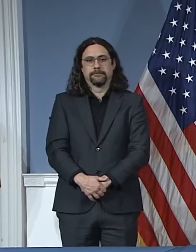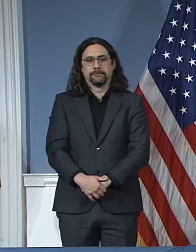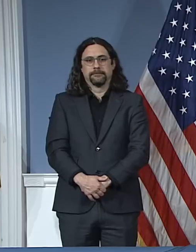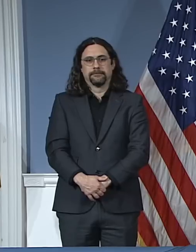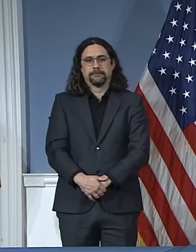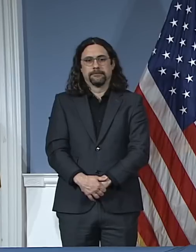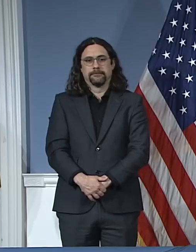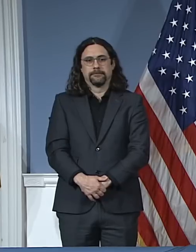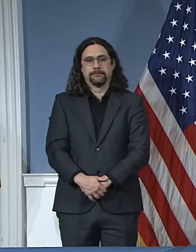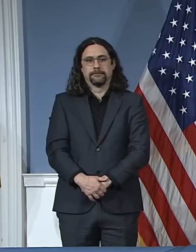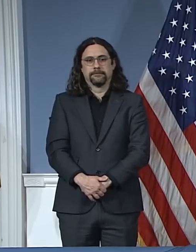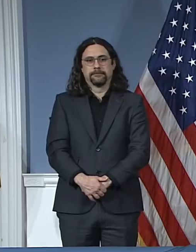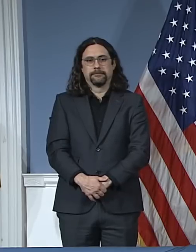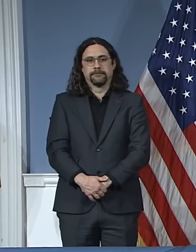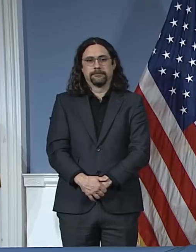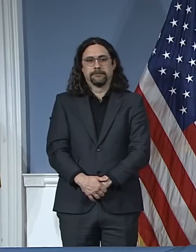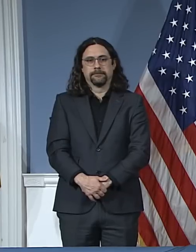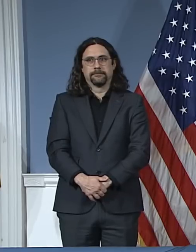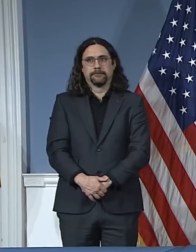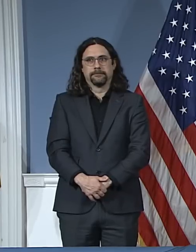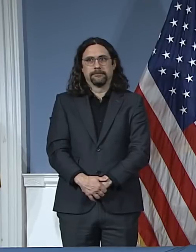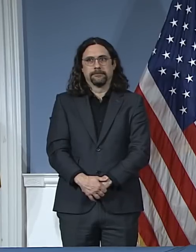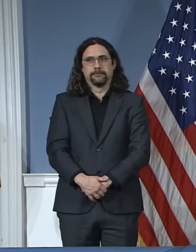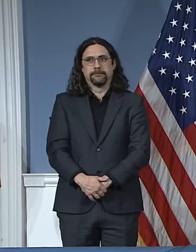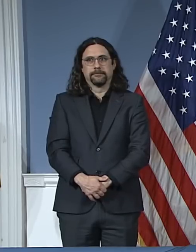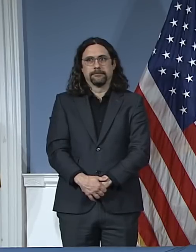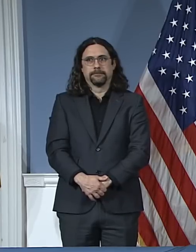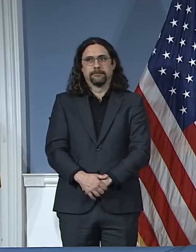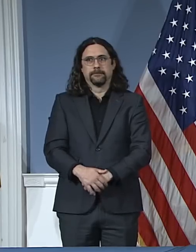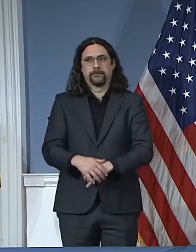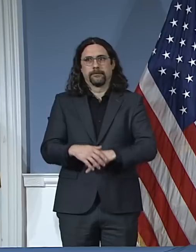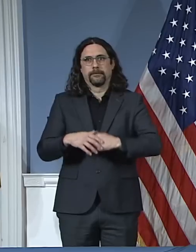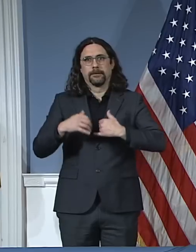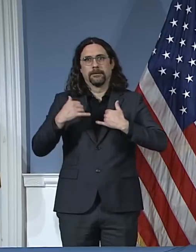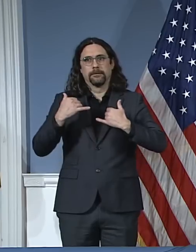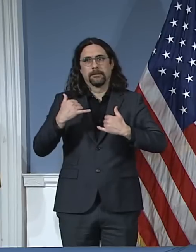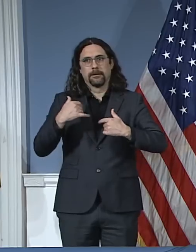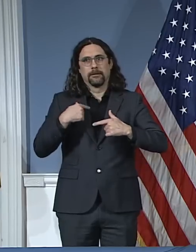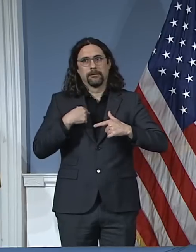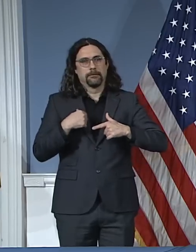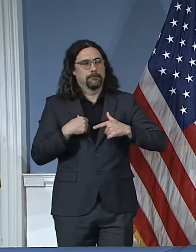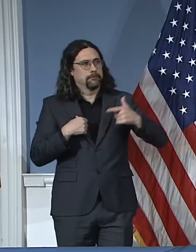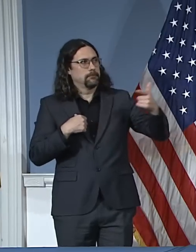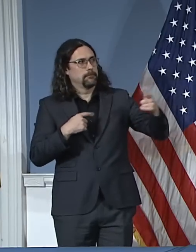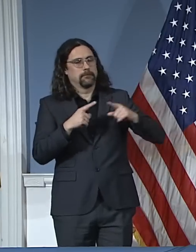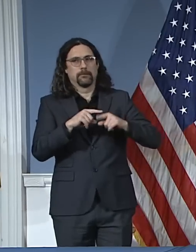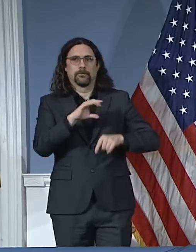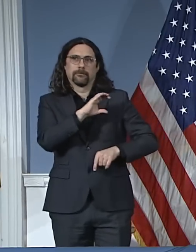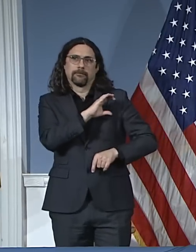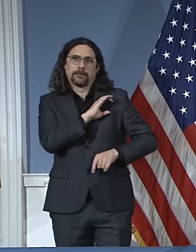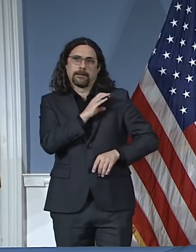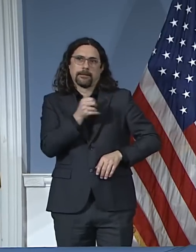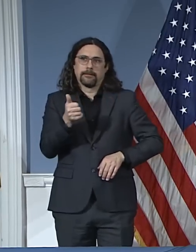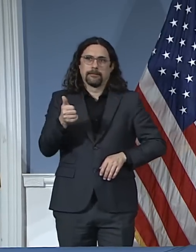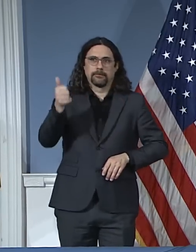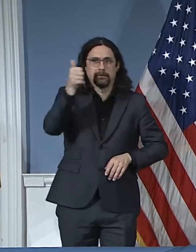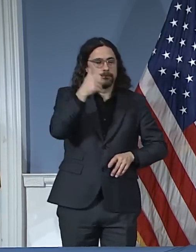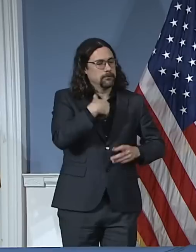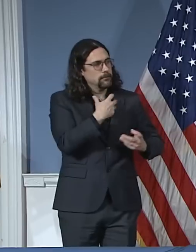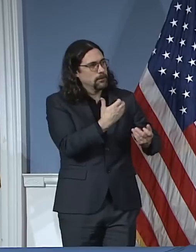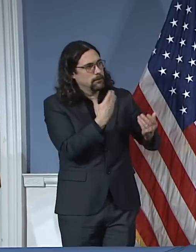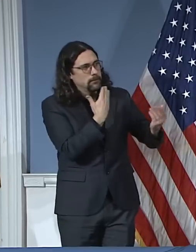With that, I want to turn to our police commissioner. I want to thank you, Commissioner, and all the men and women of the NYPD